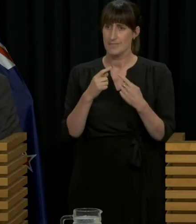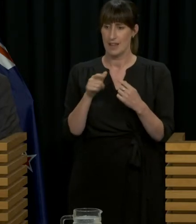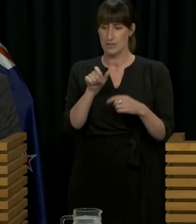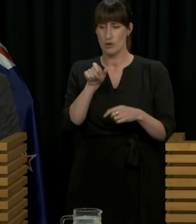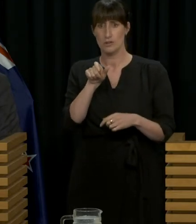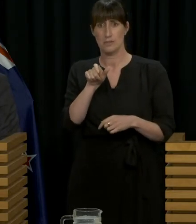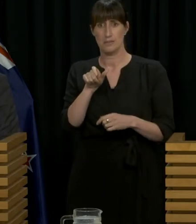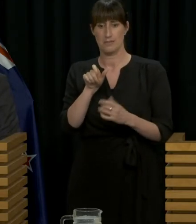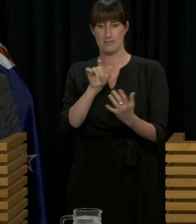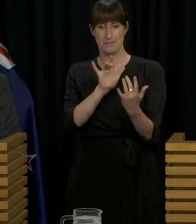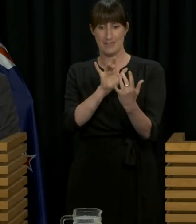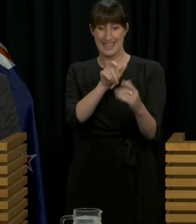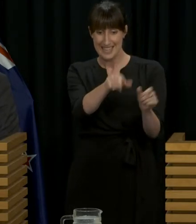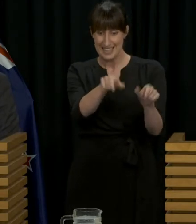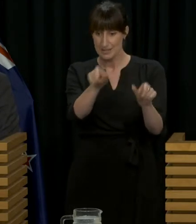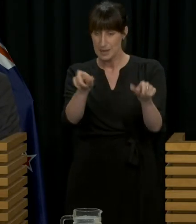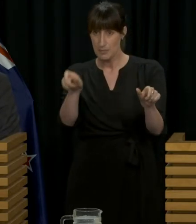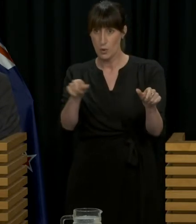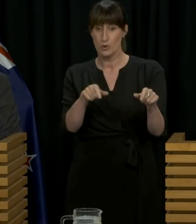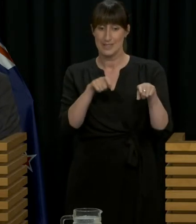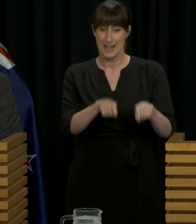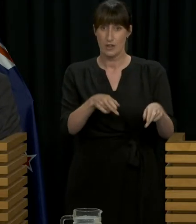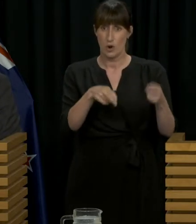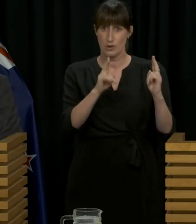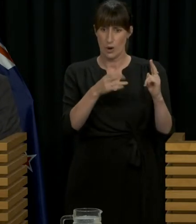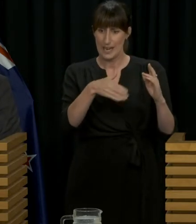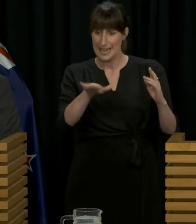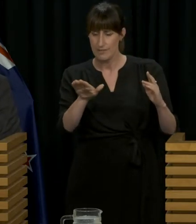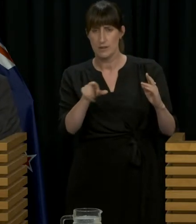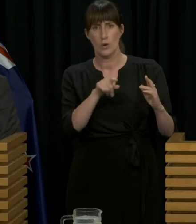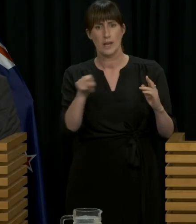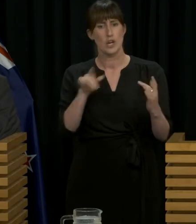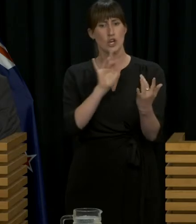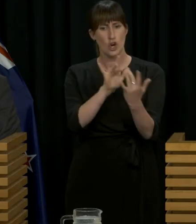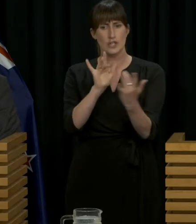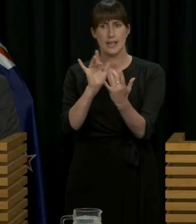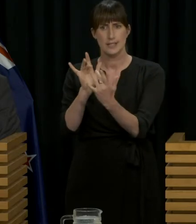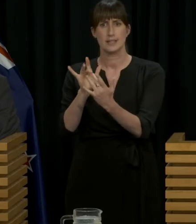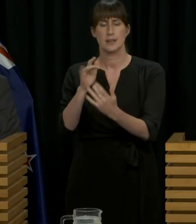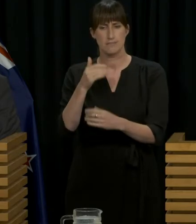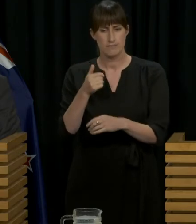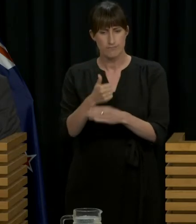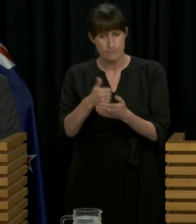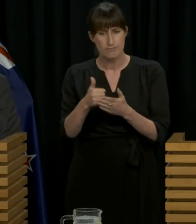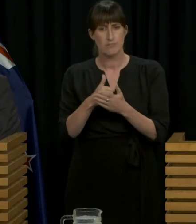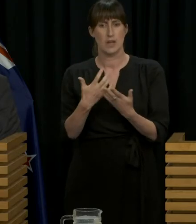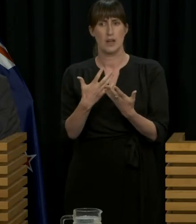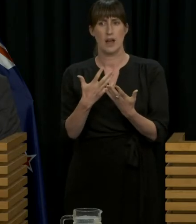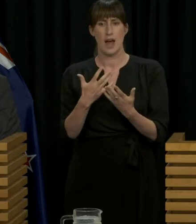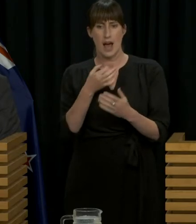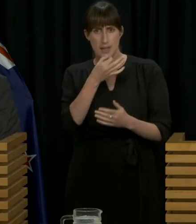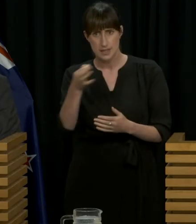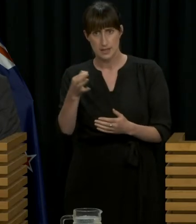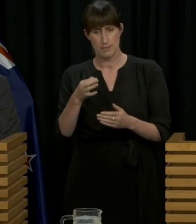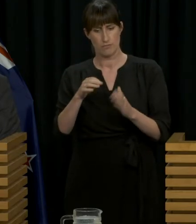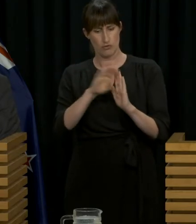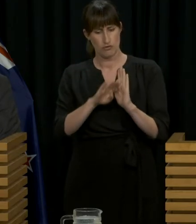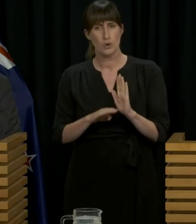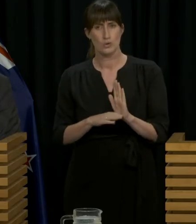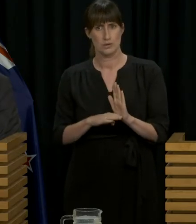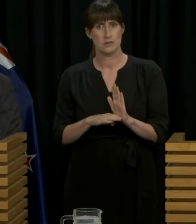every individual, and they run through all of the detail that those people need to know in terms of what we're asking them to do, what our expectations of them